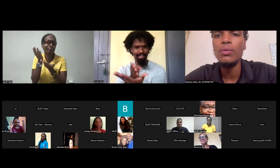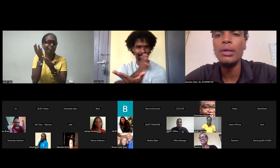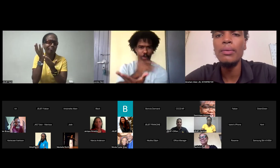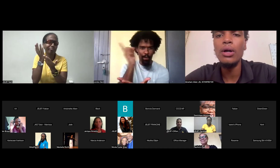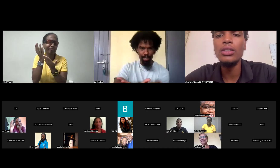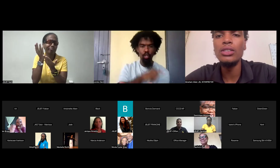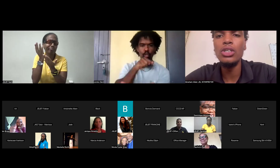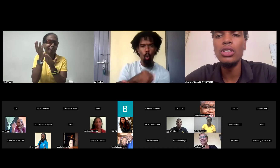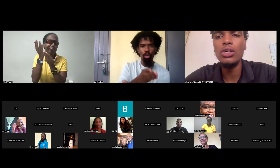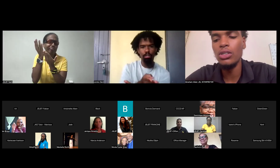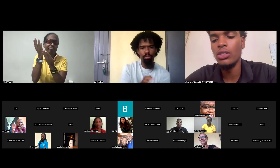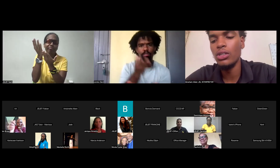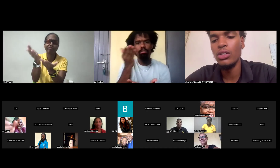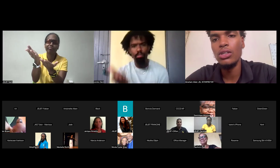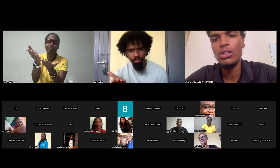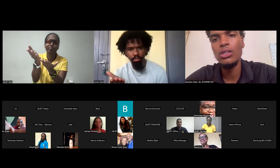we want to